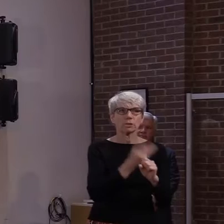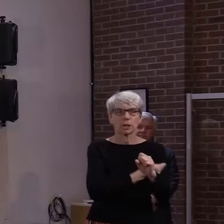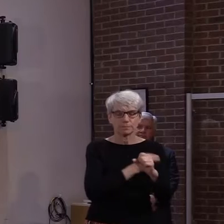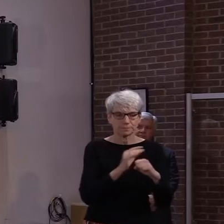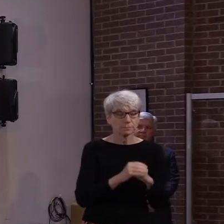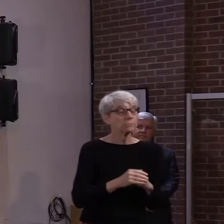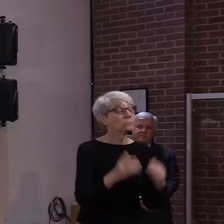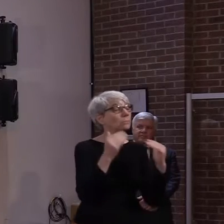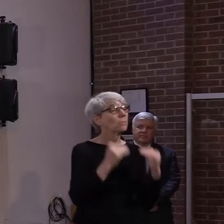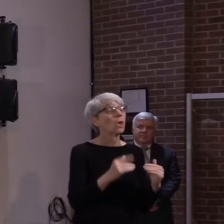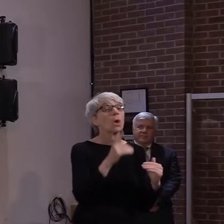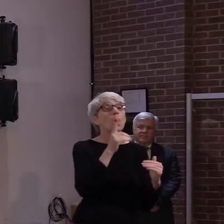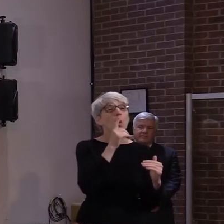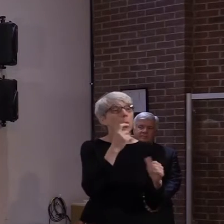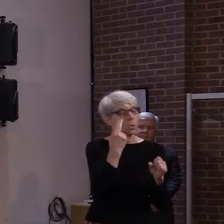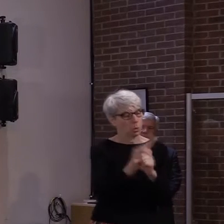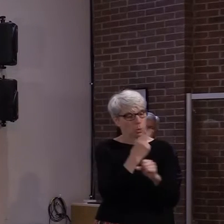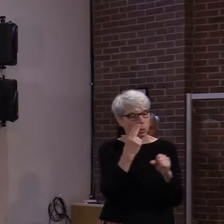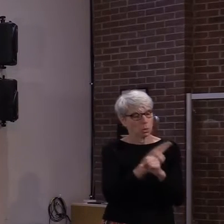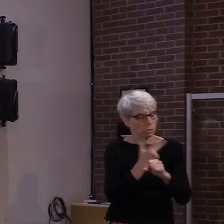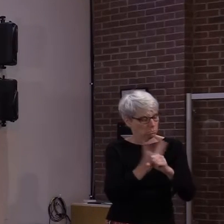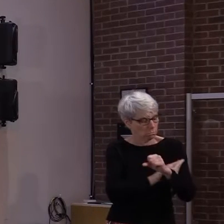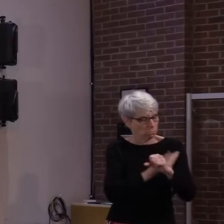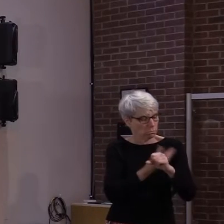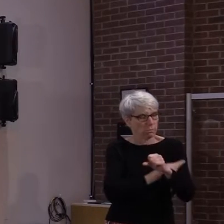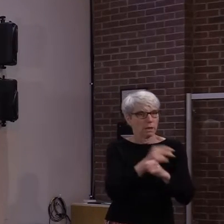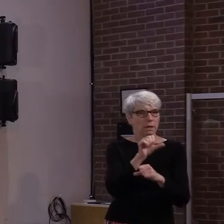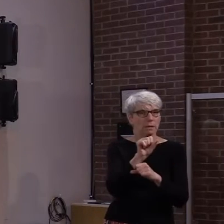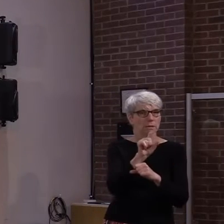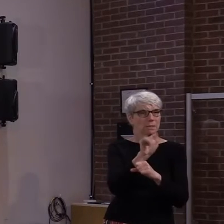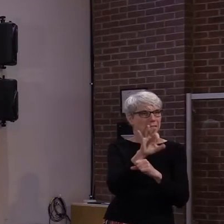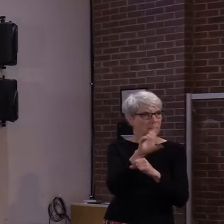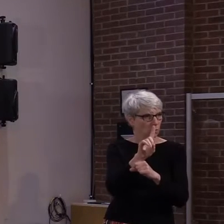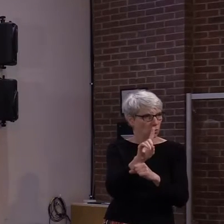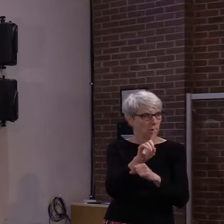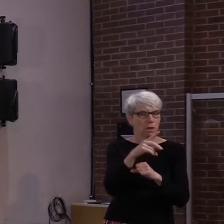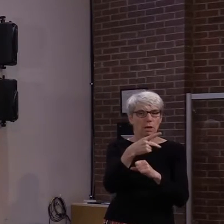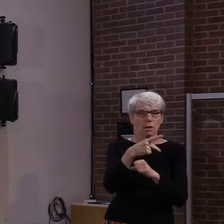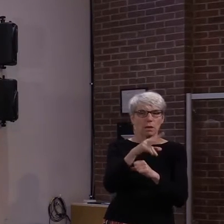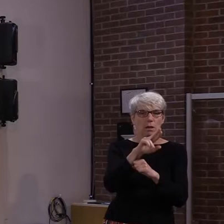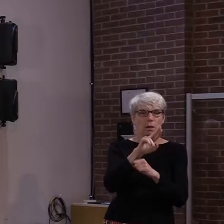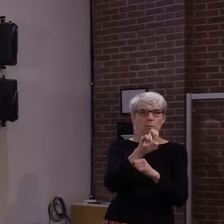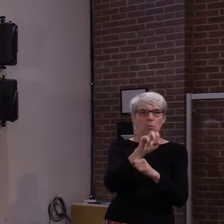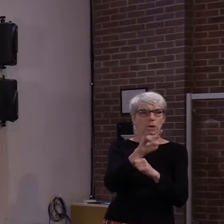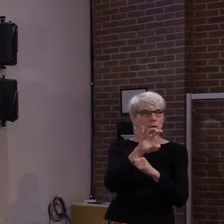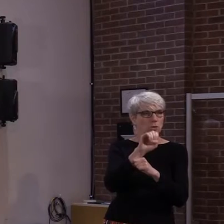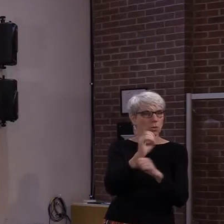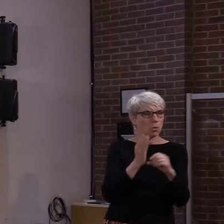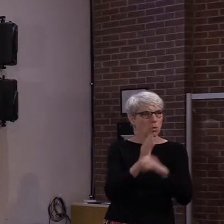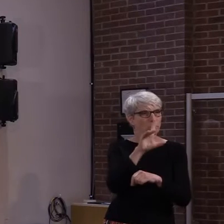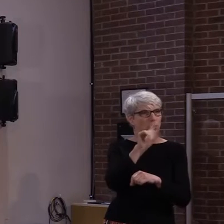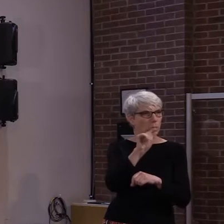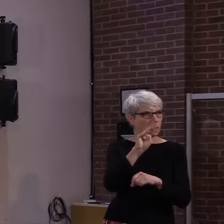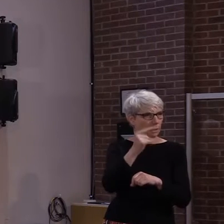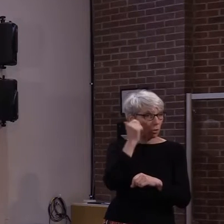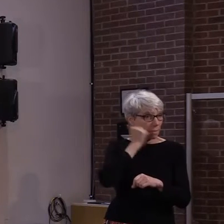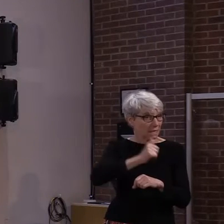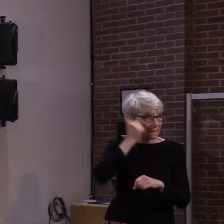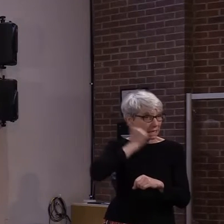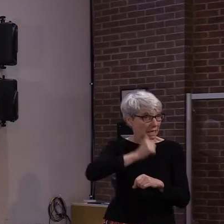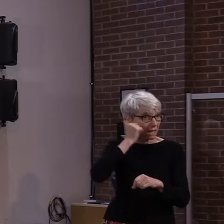treatment with steroids, if they're on prednisone more than 20 milligrams a day, or a host of